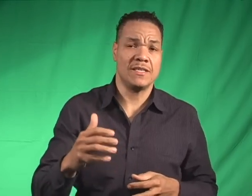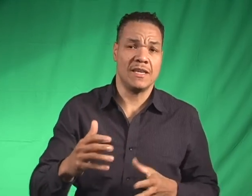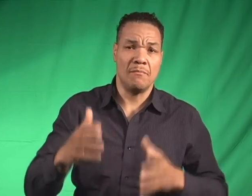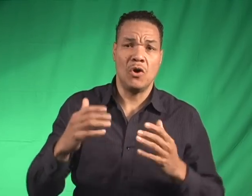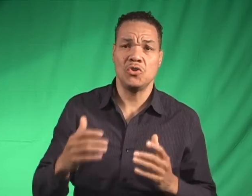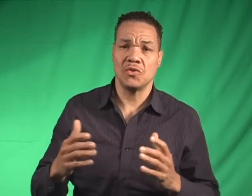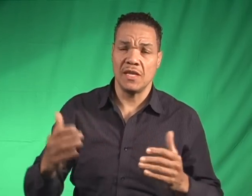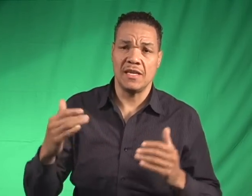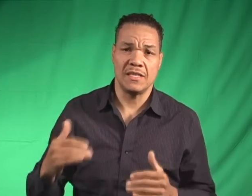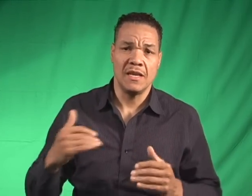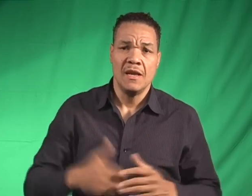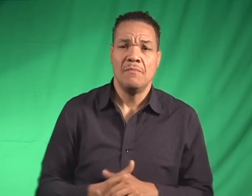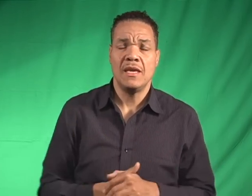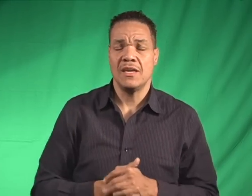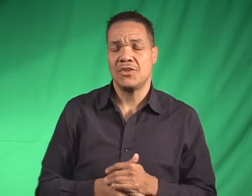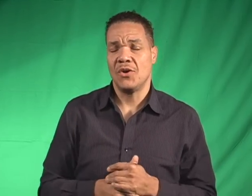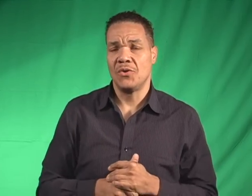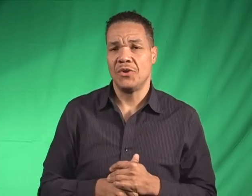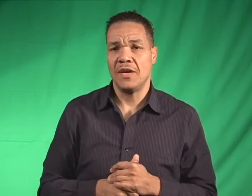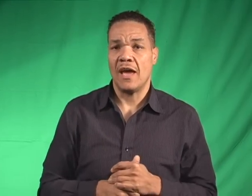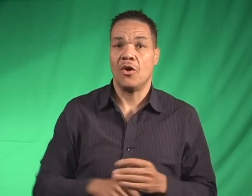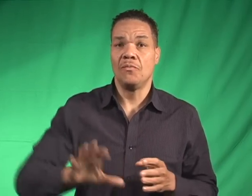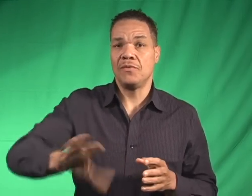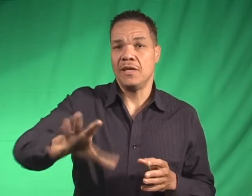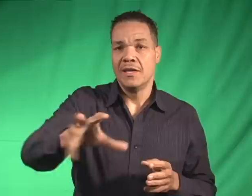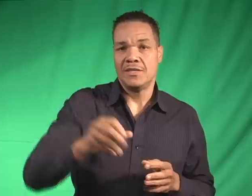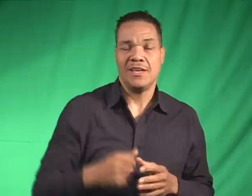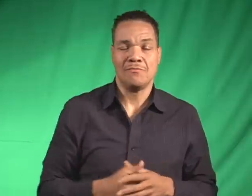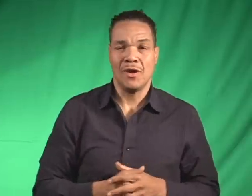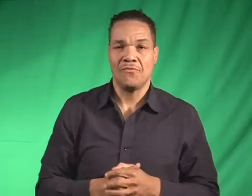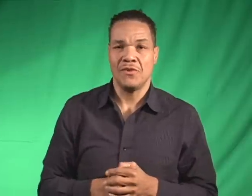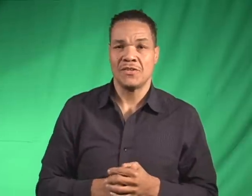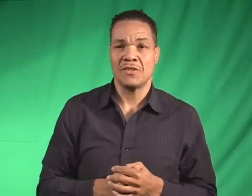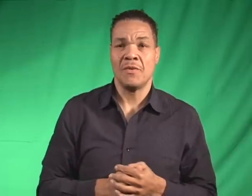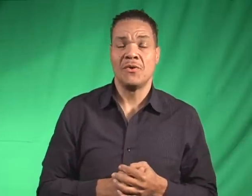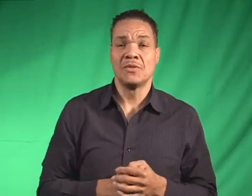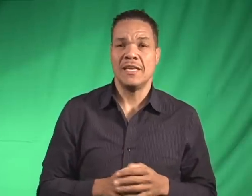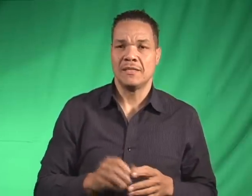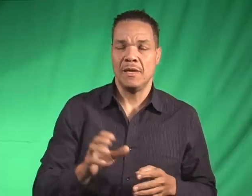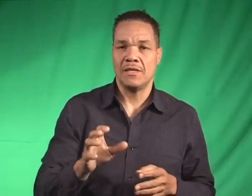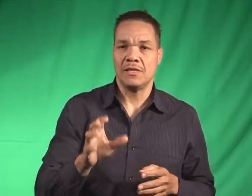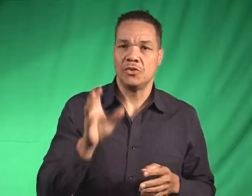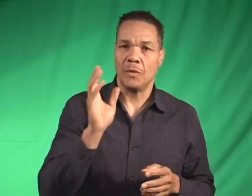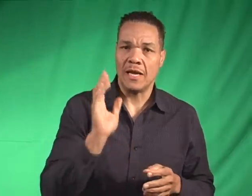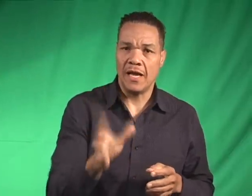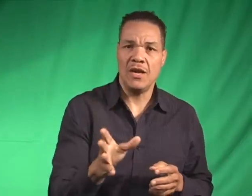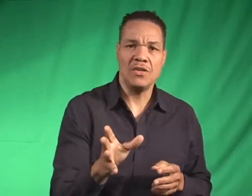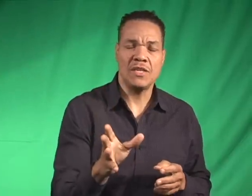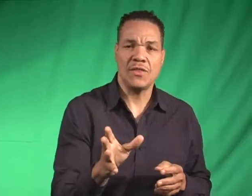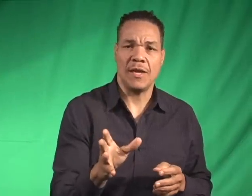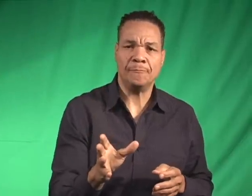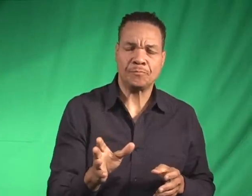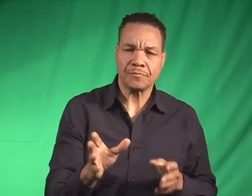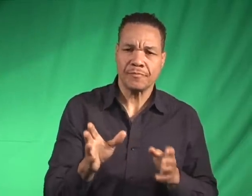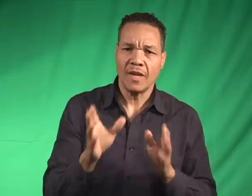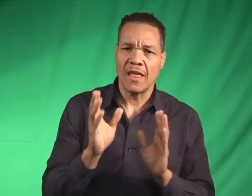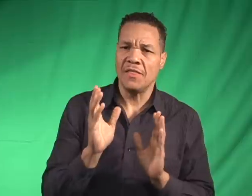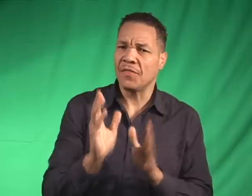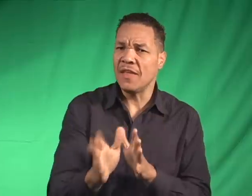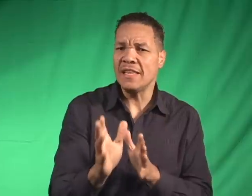and emotional things that begin to hold her down. Hopefully, she can break free of some of those things and begin to lose weight. Now, here's the thing. The thing that